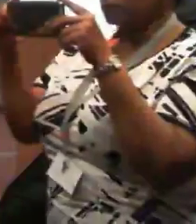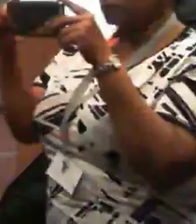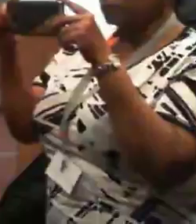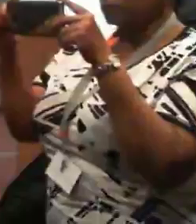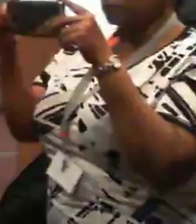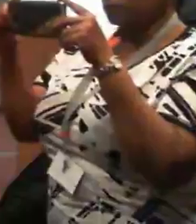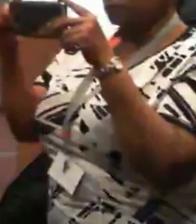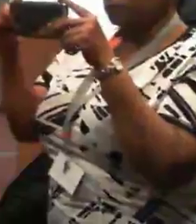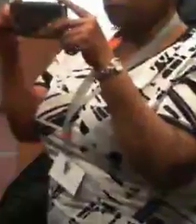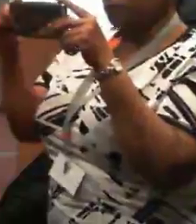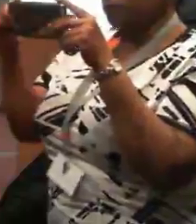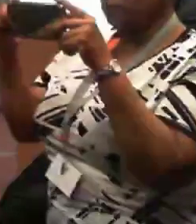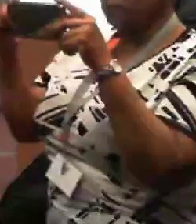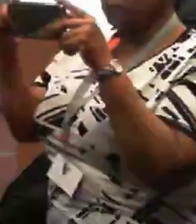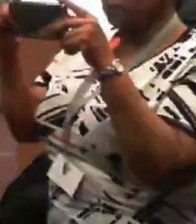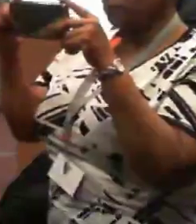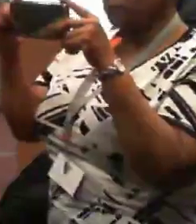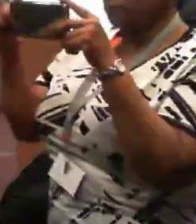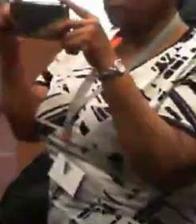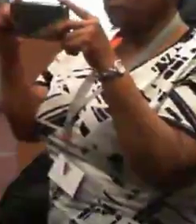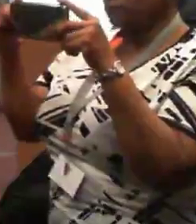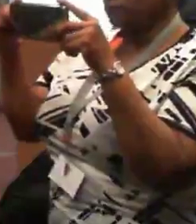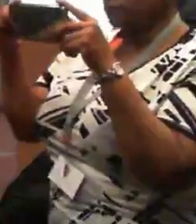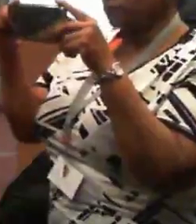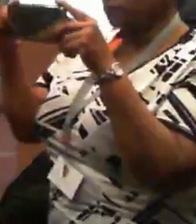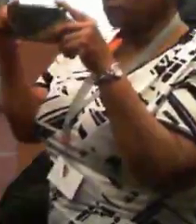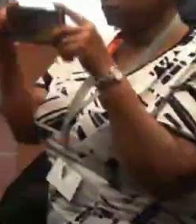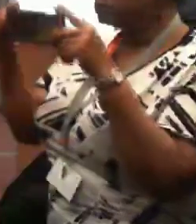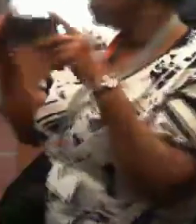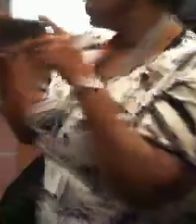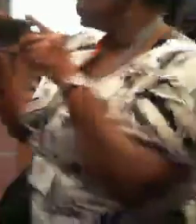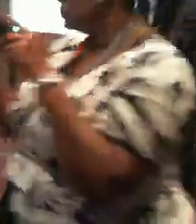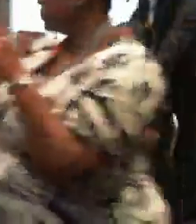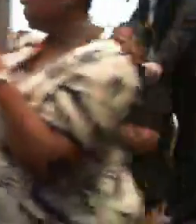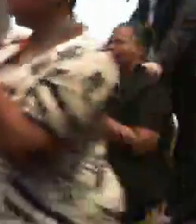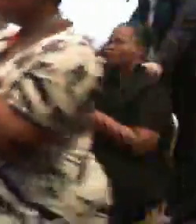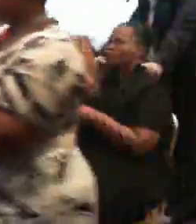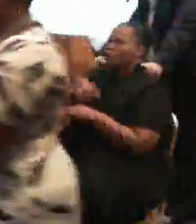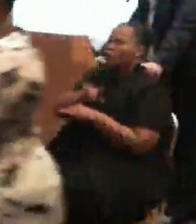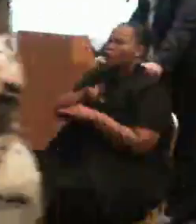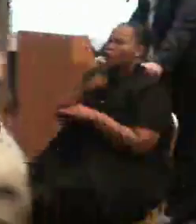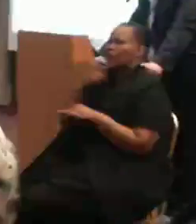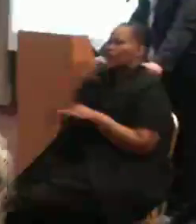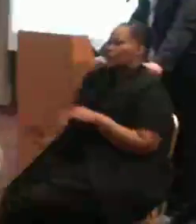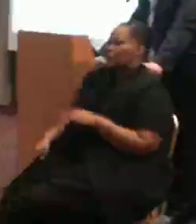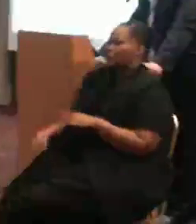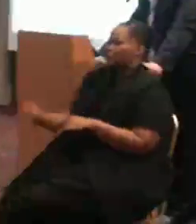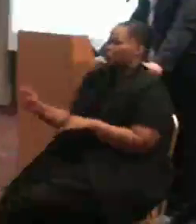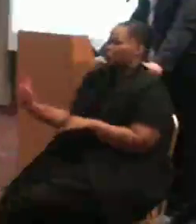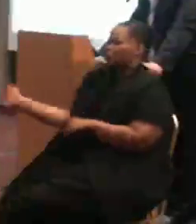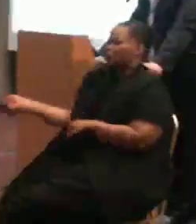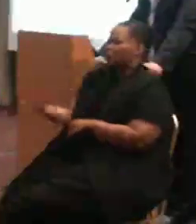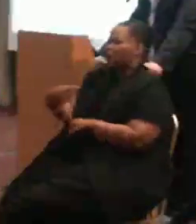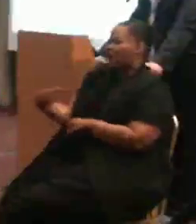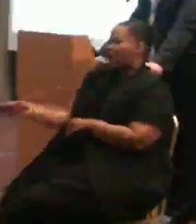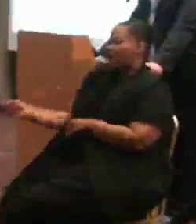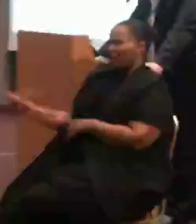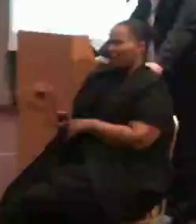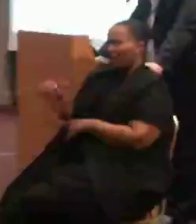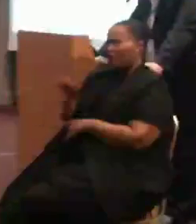its own valuation judgments as to what the RAB is. And you and I are sitting here, the tail is wagging the dog, and that is not correct.